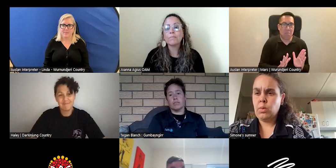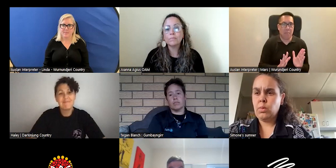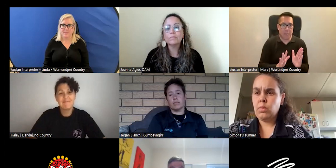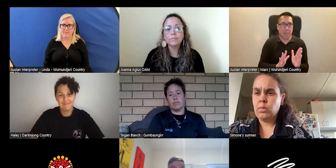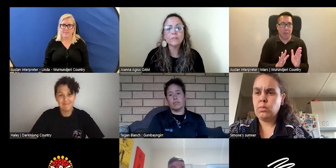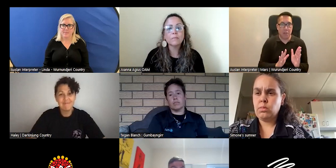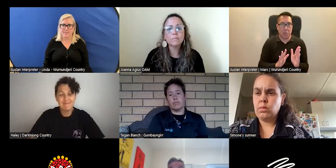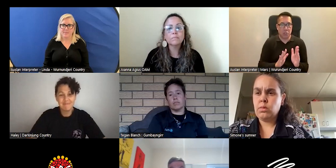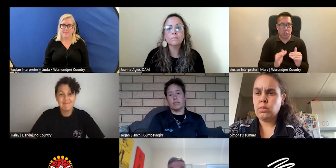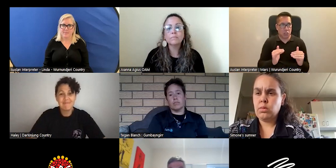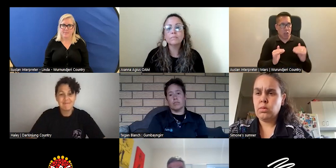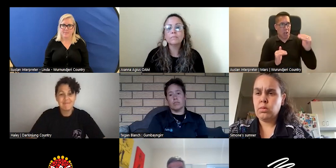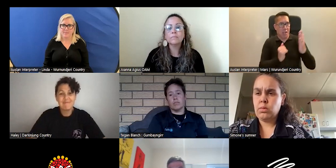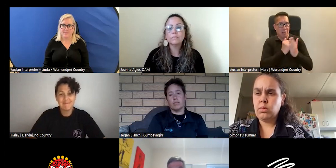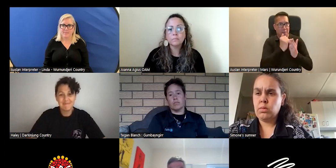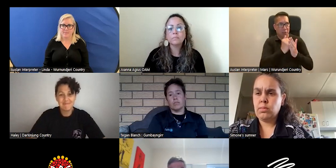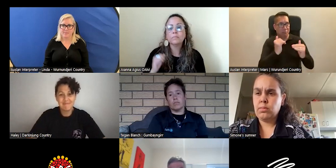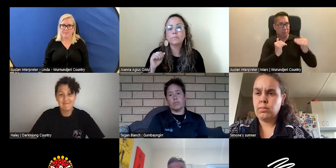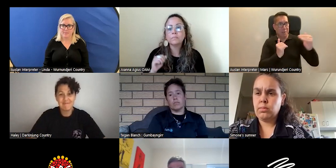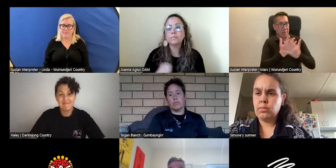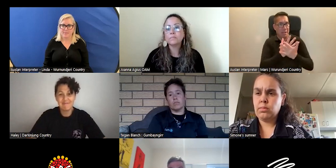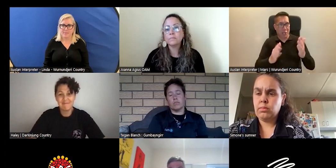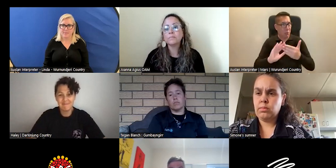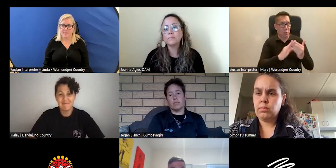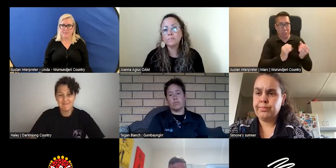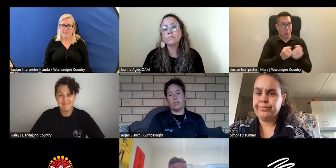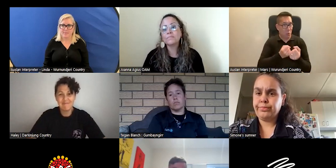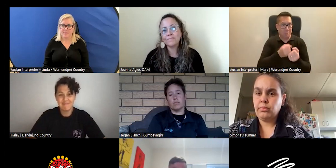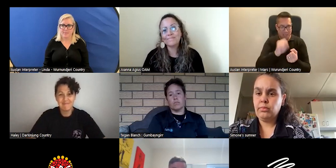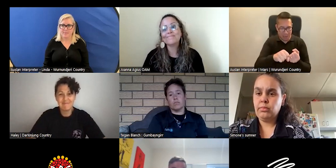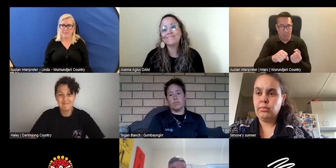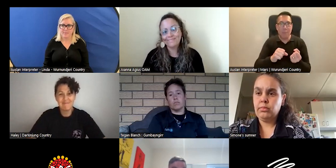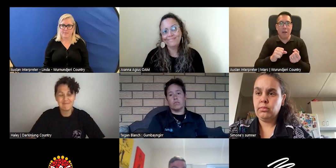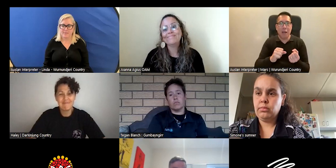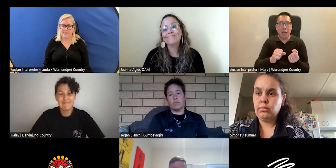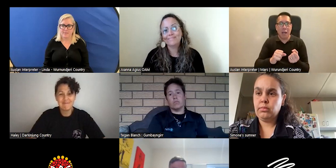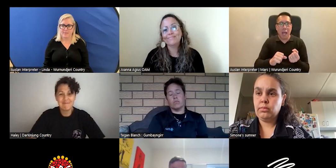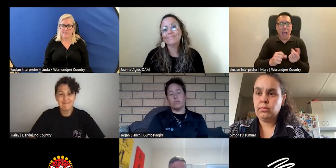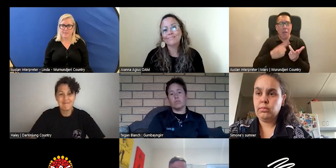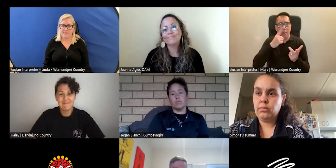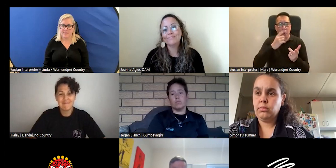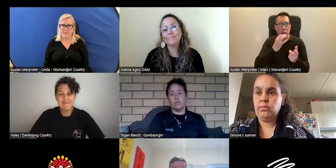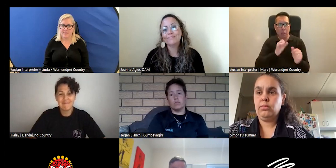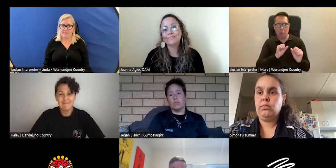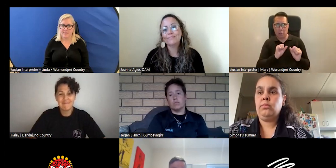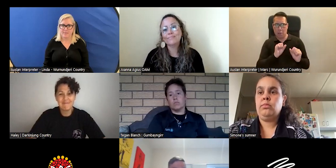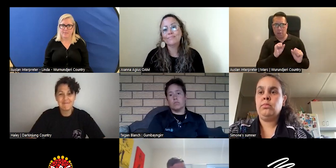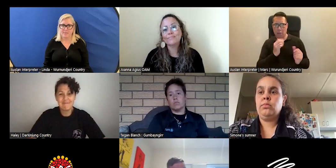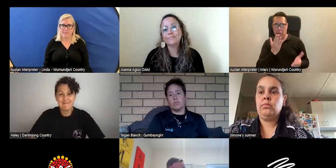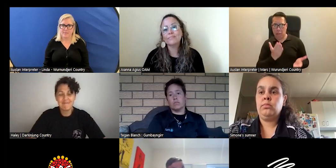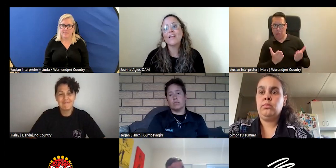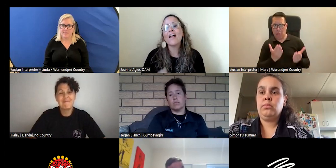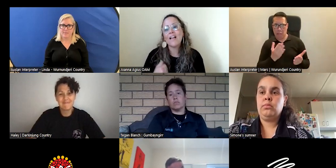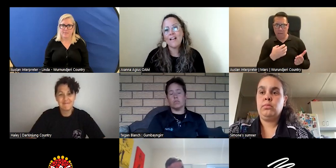supported across many of the community. But what people are a little bit hesitant about and fearful of is